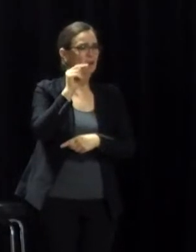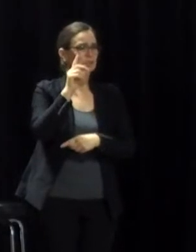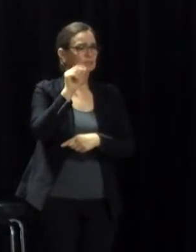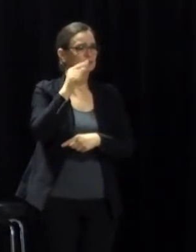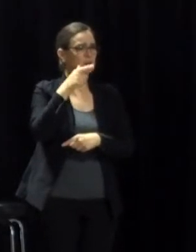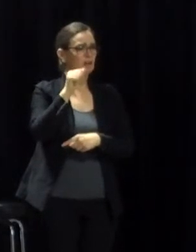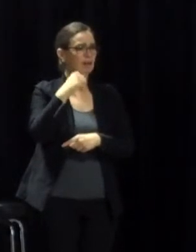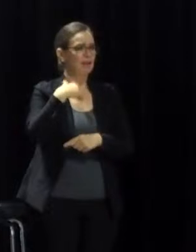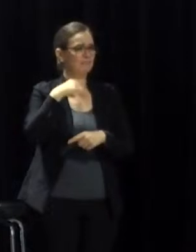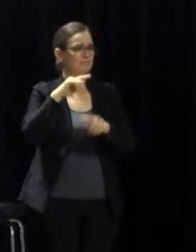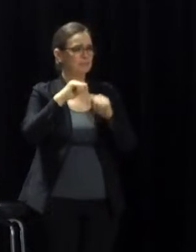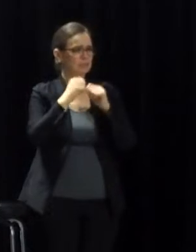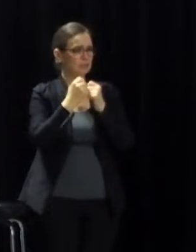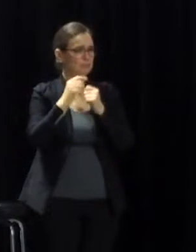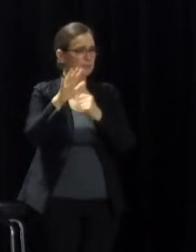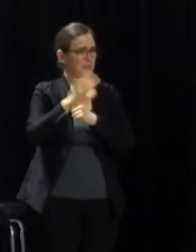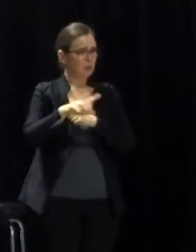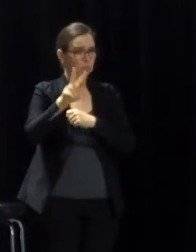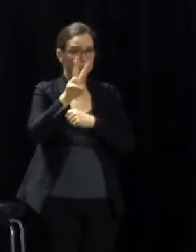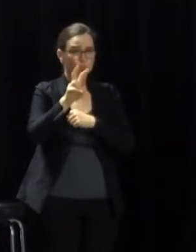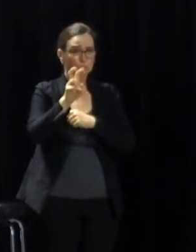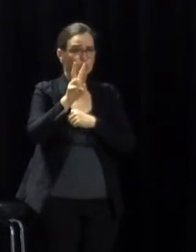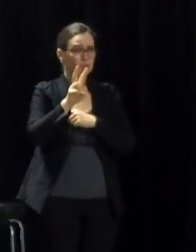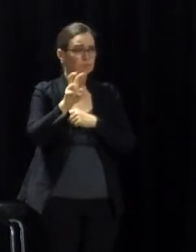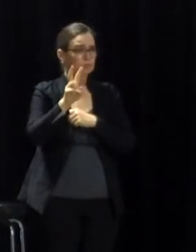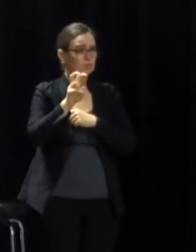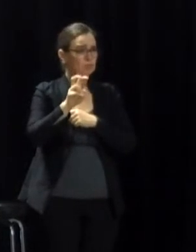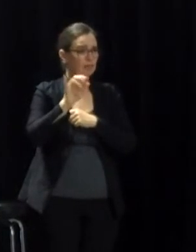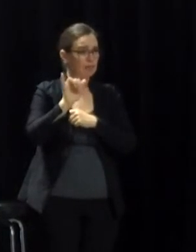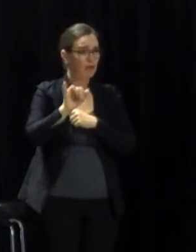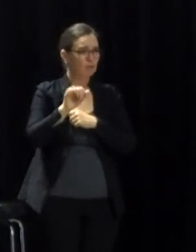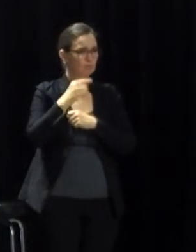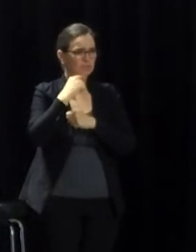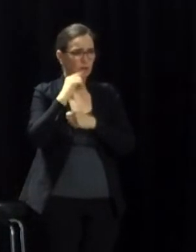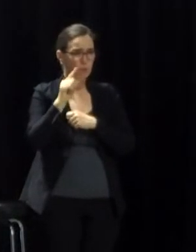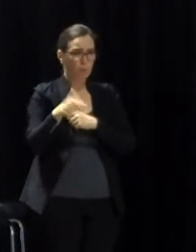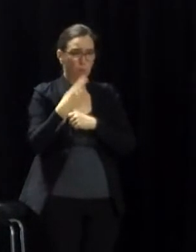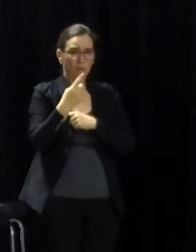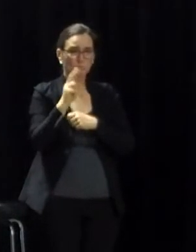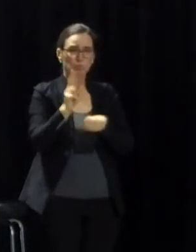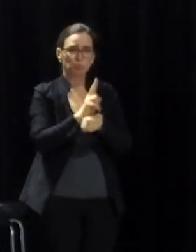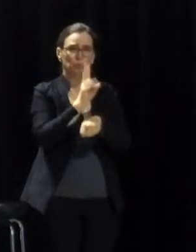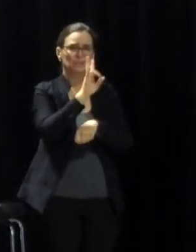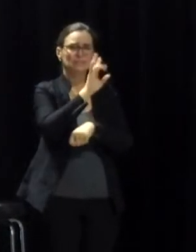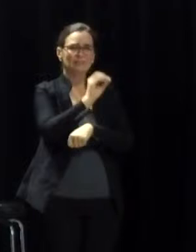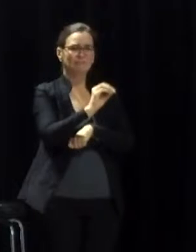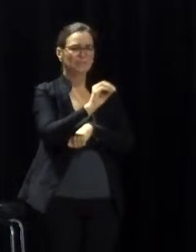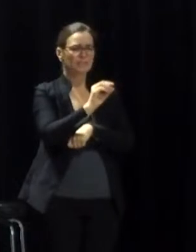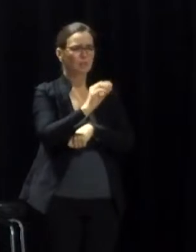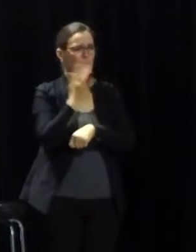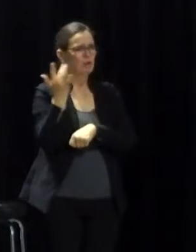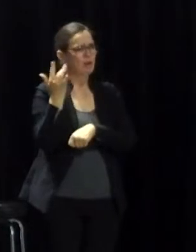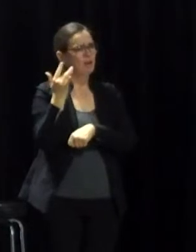around 70. Without context, someone might say, why are we using less than half of our team?